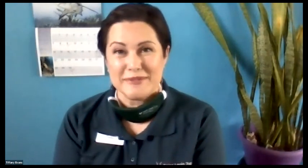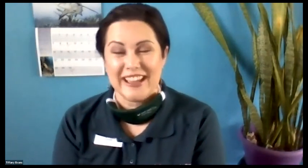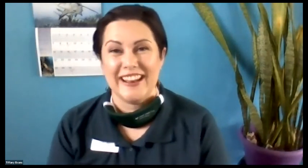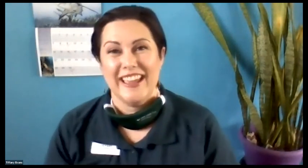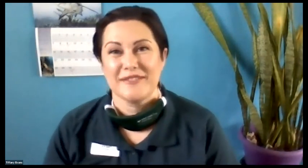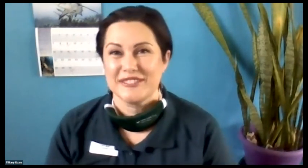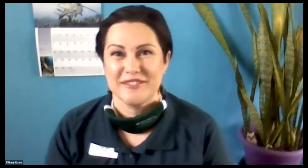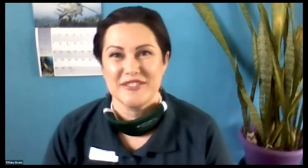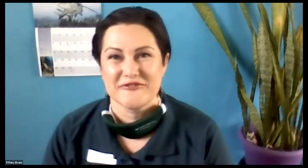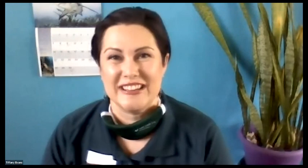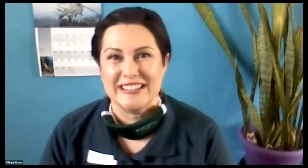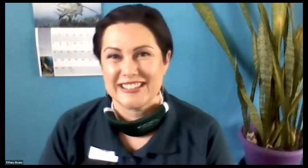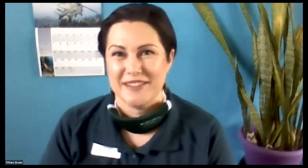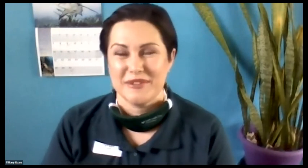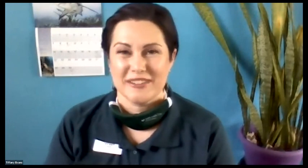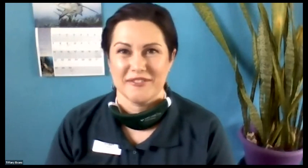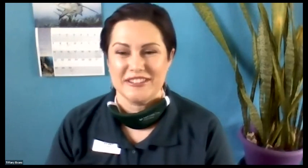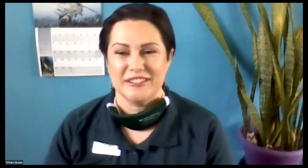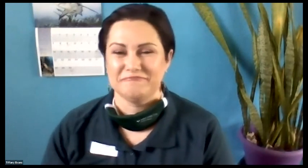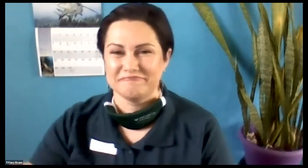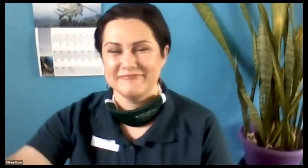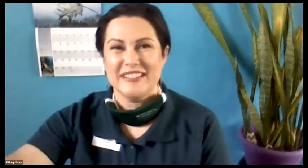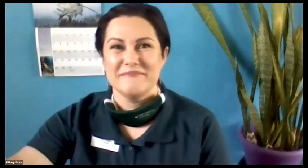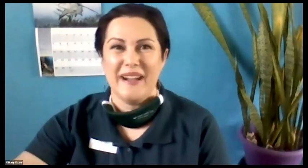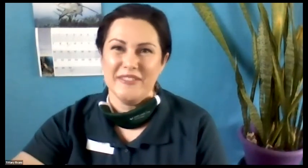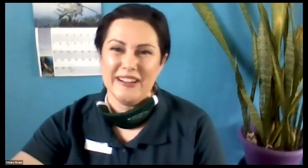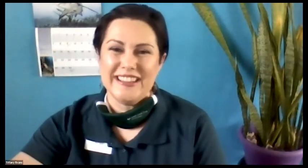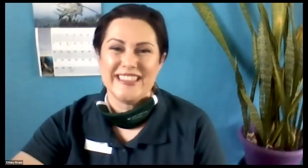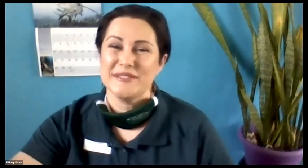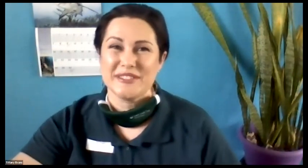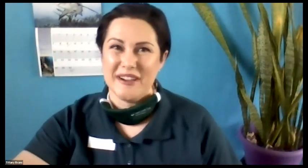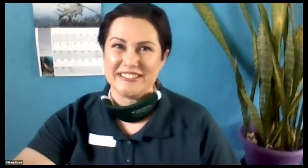website and reserve your free timed reservation. Bye, everybody. Thank you so much.